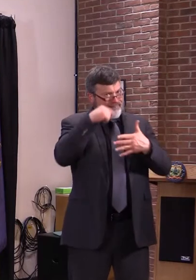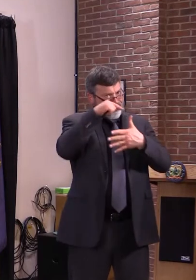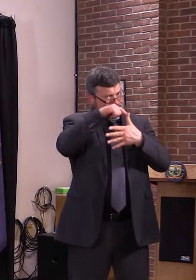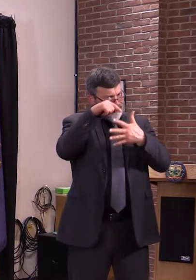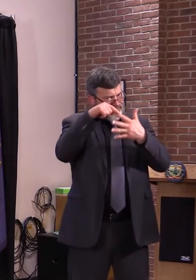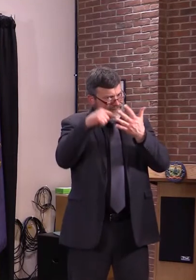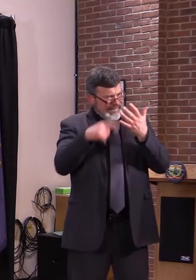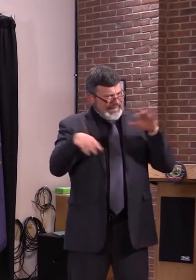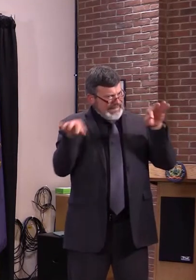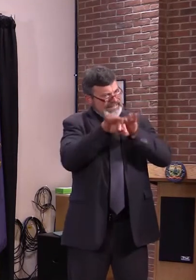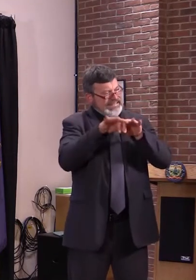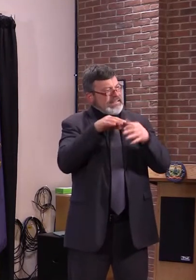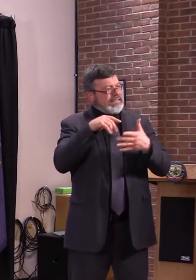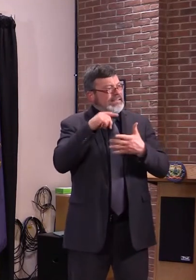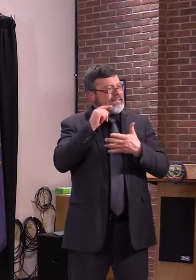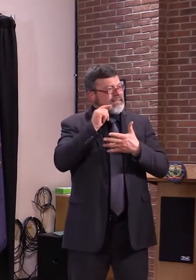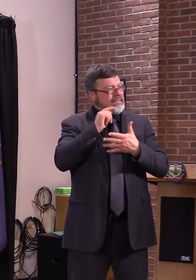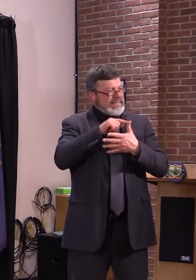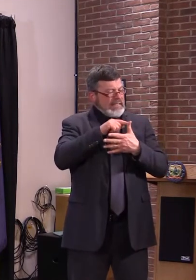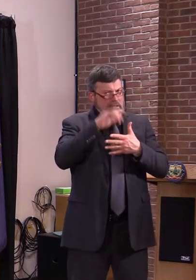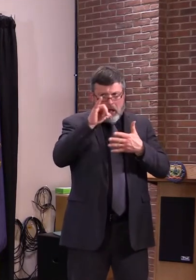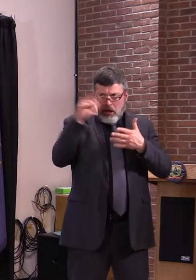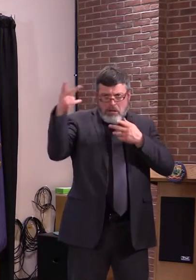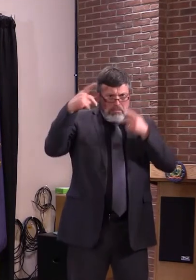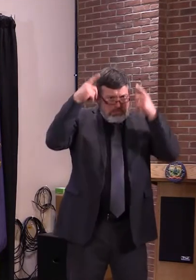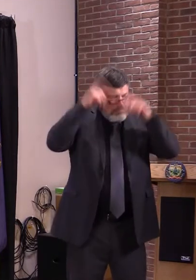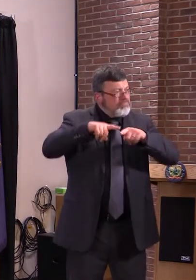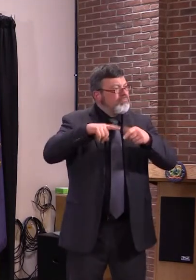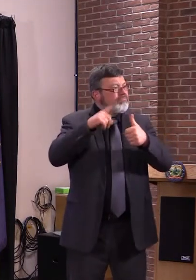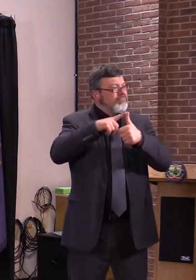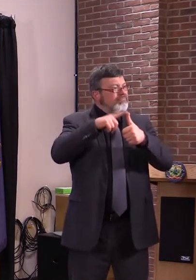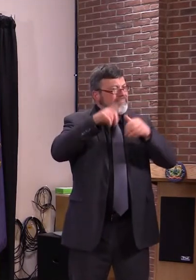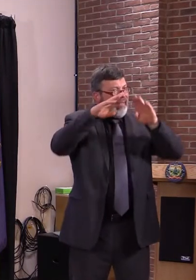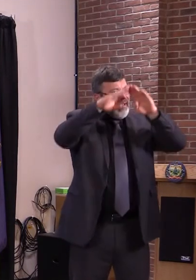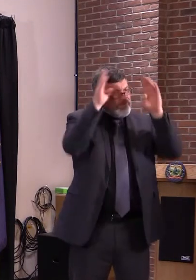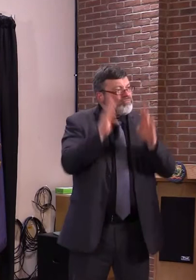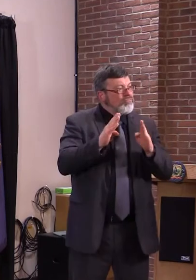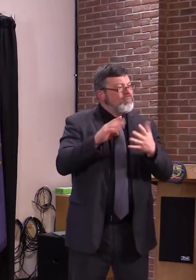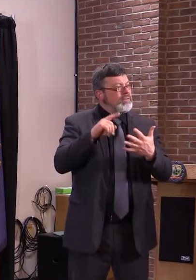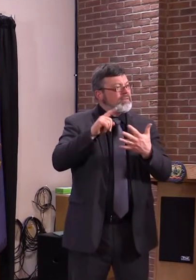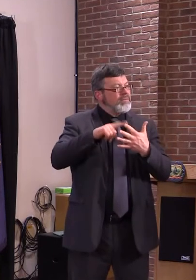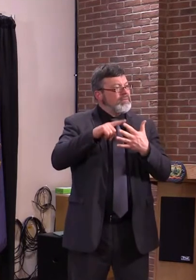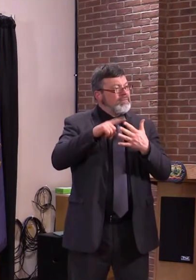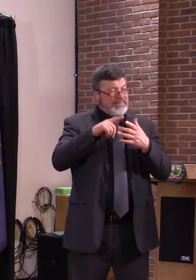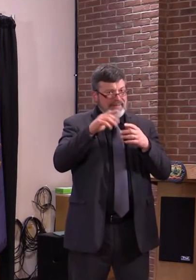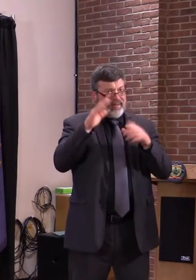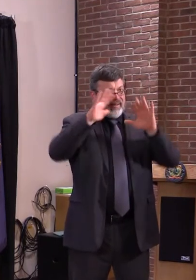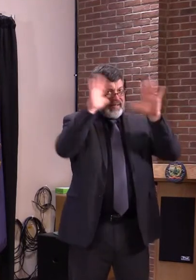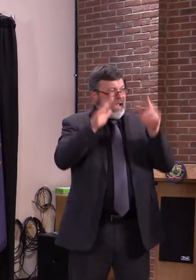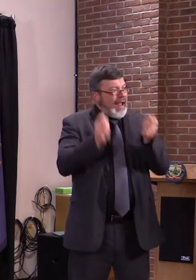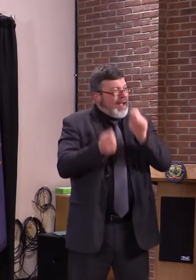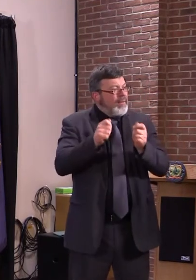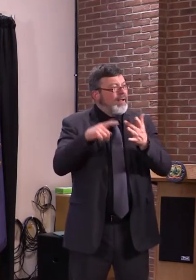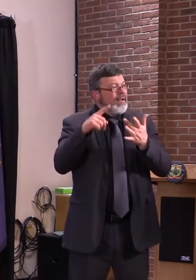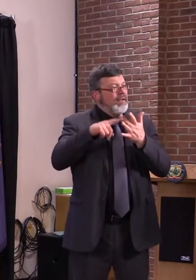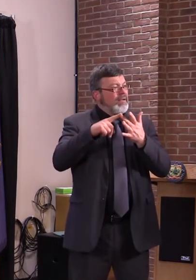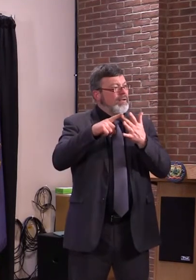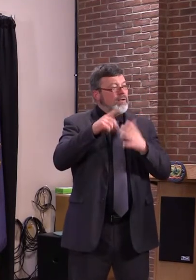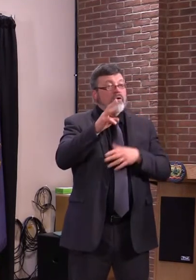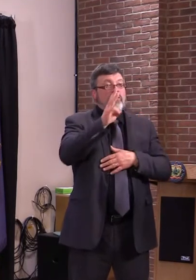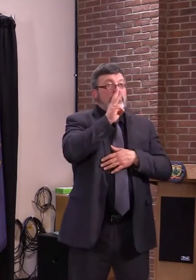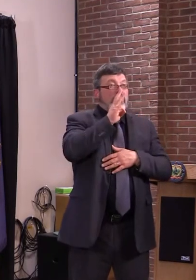the legislature and the governor last year: housing, climate change mitigation, water, sewer,